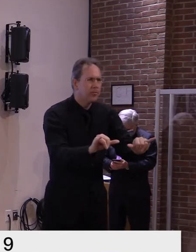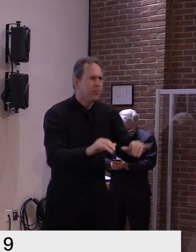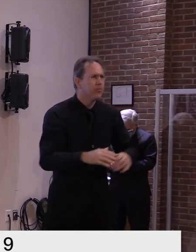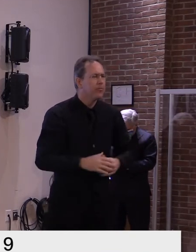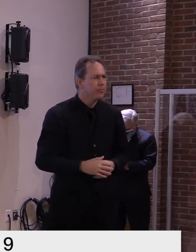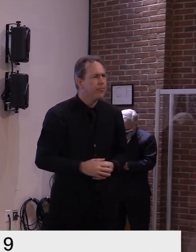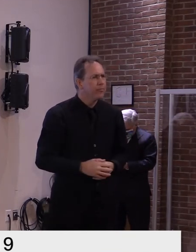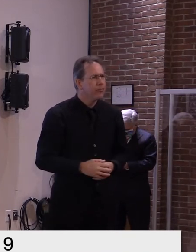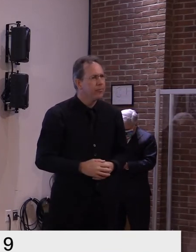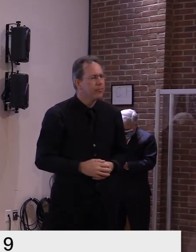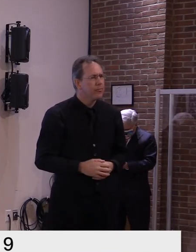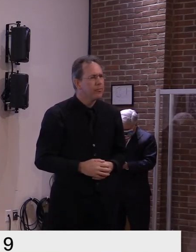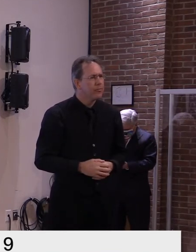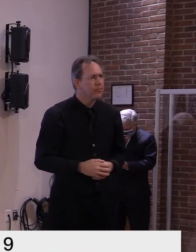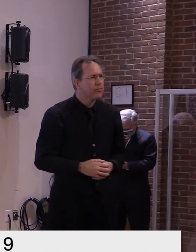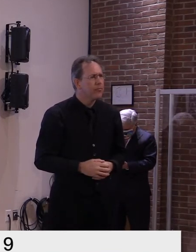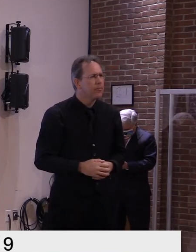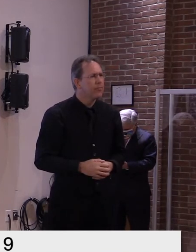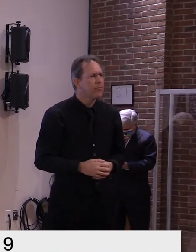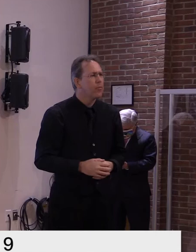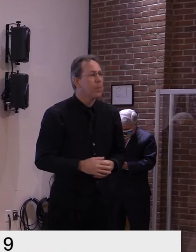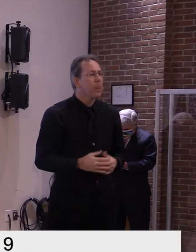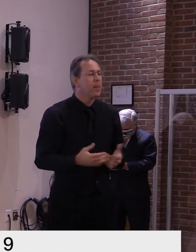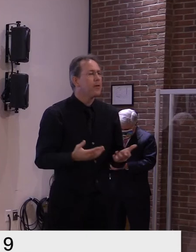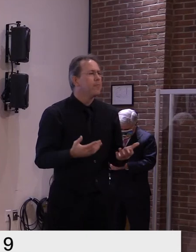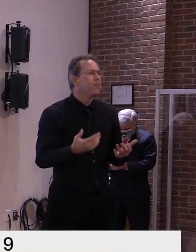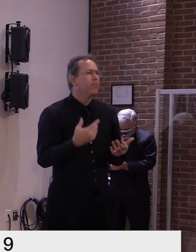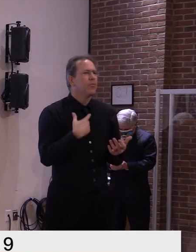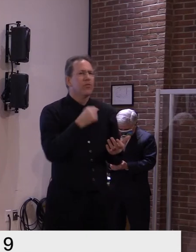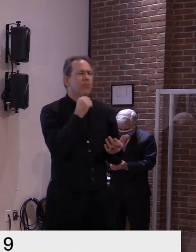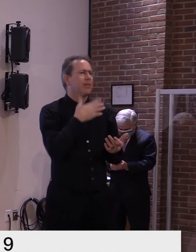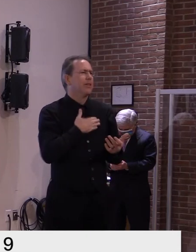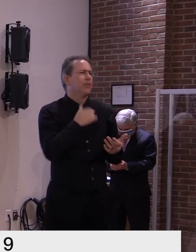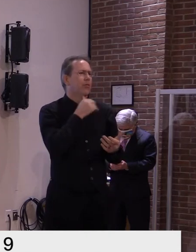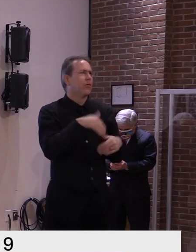along, and not let that lapse now.